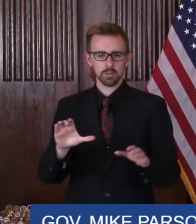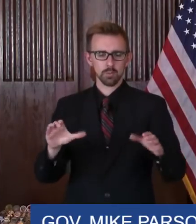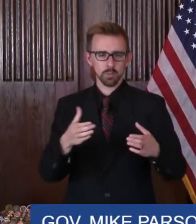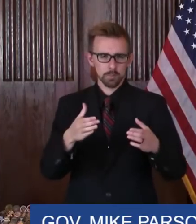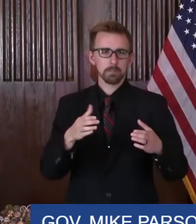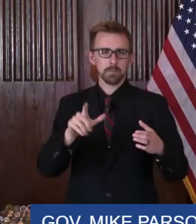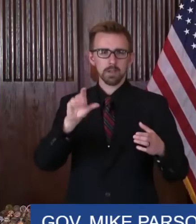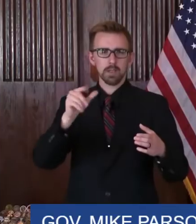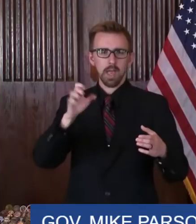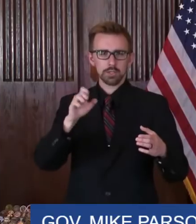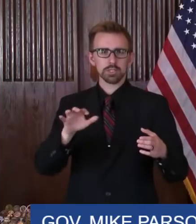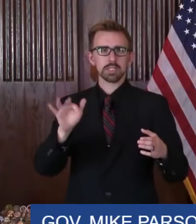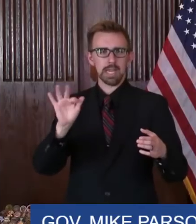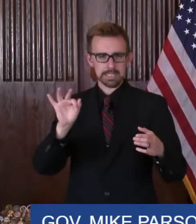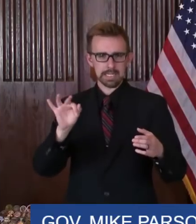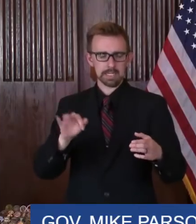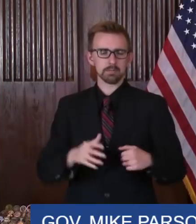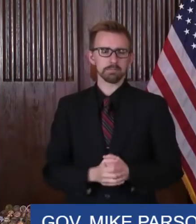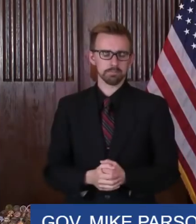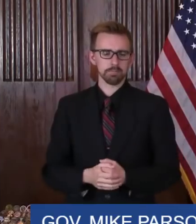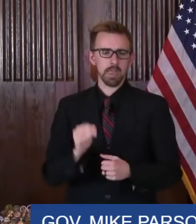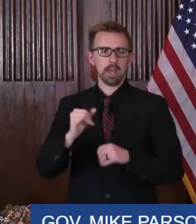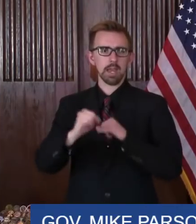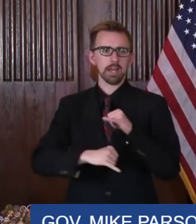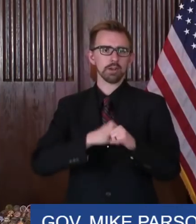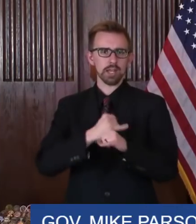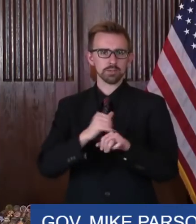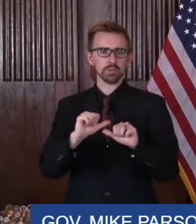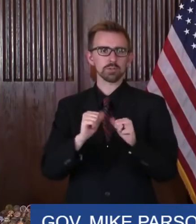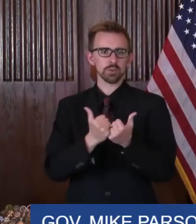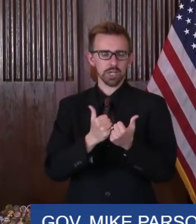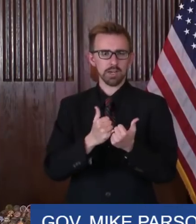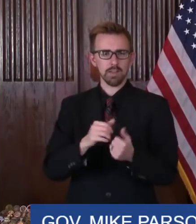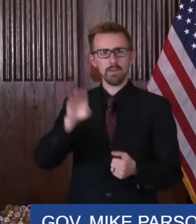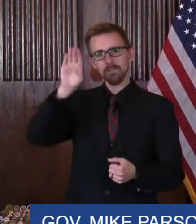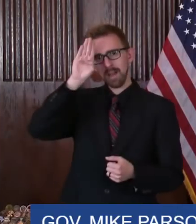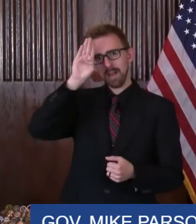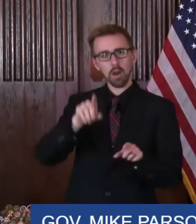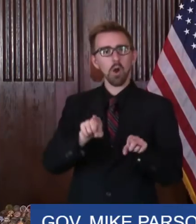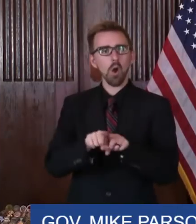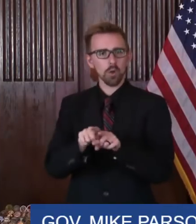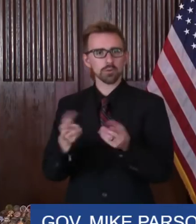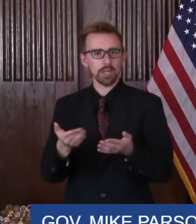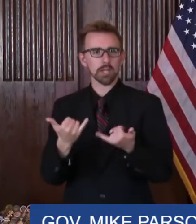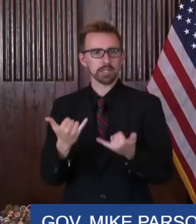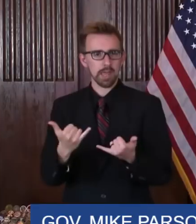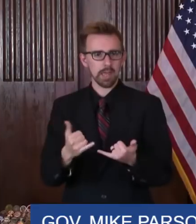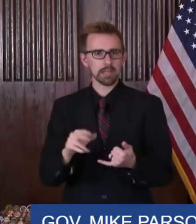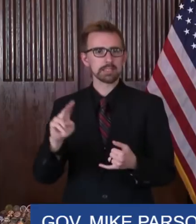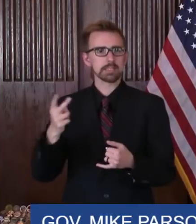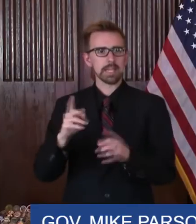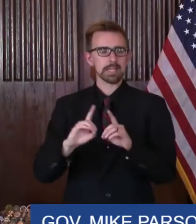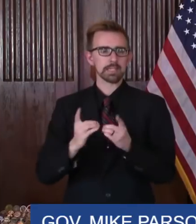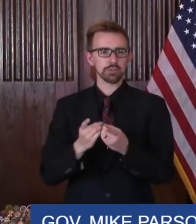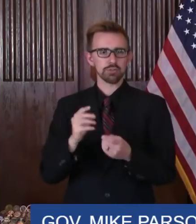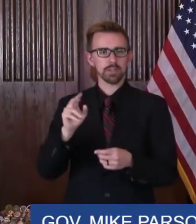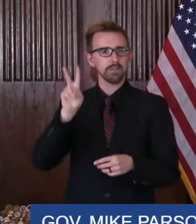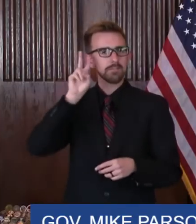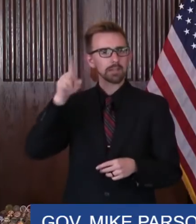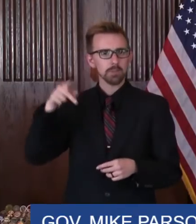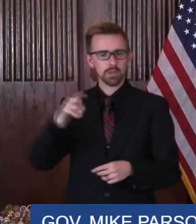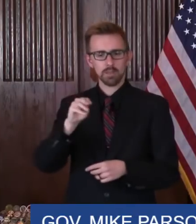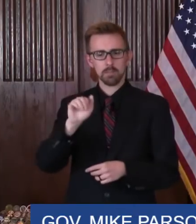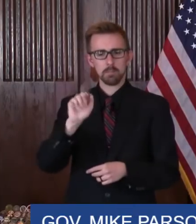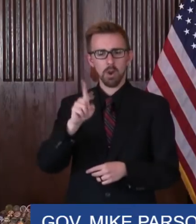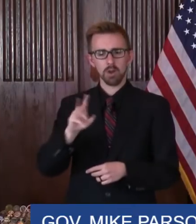Lodge 19, and the International Association of Firefighters. Also with us today is 2nd District Vice President Mark